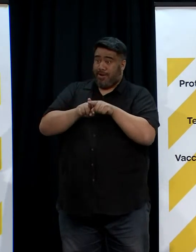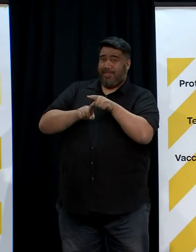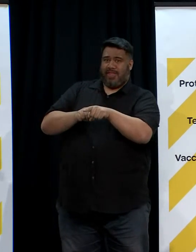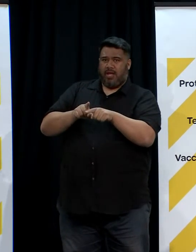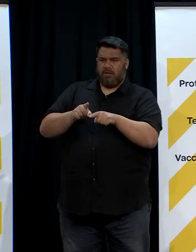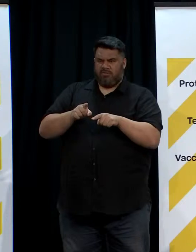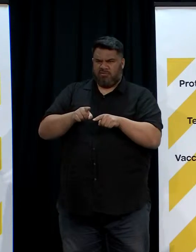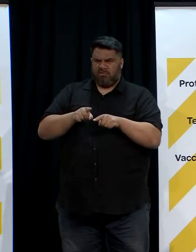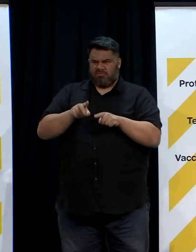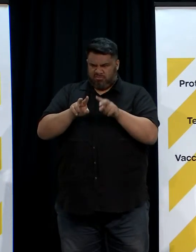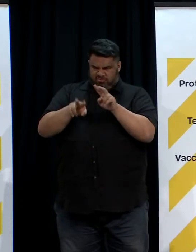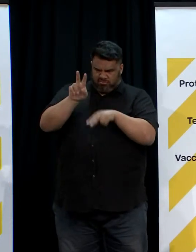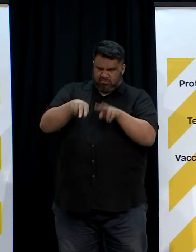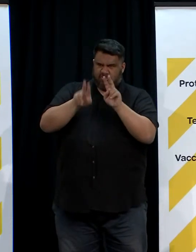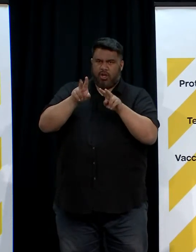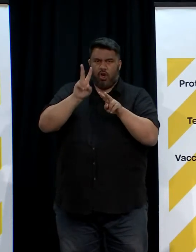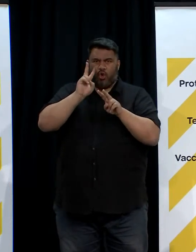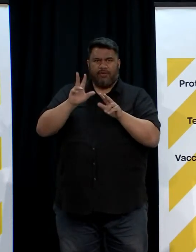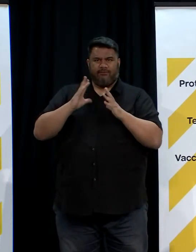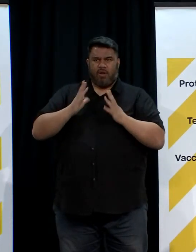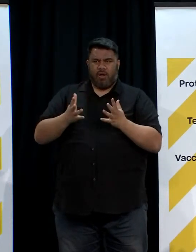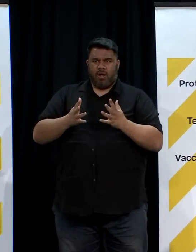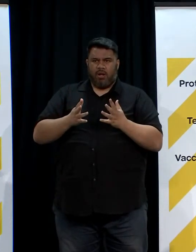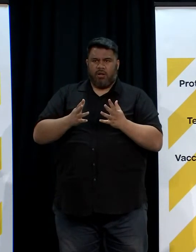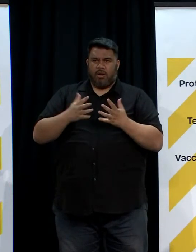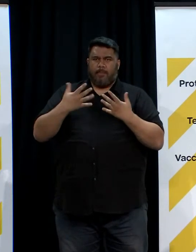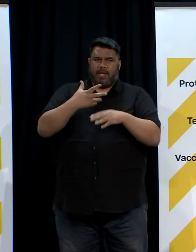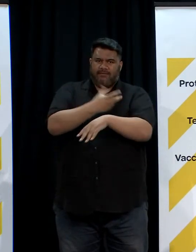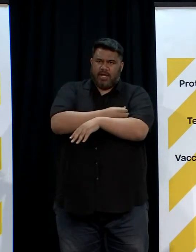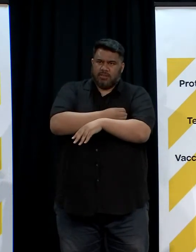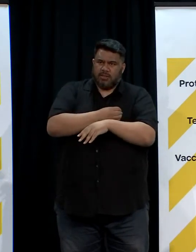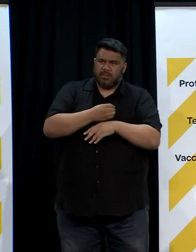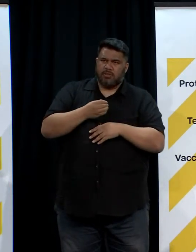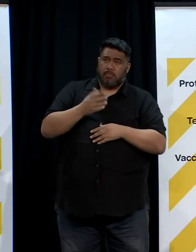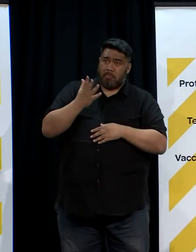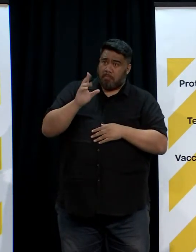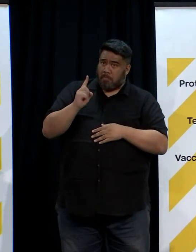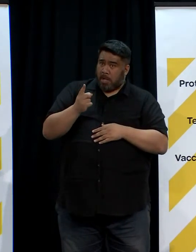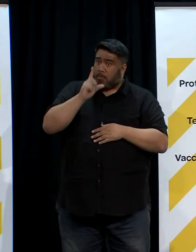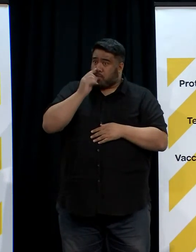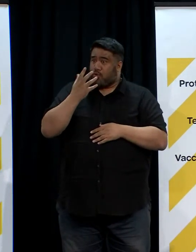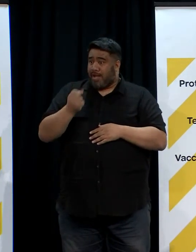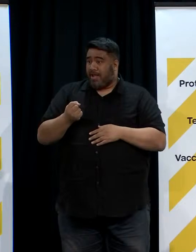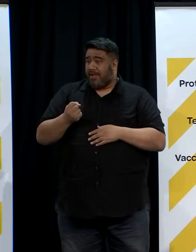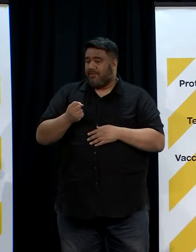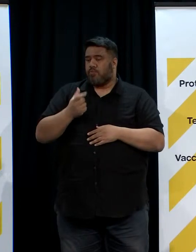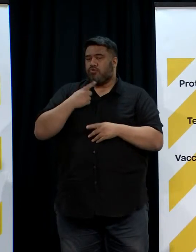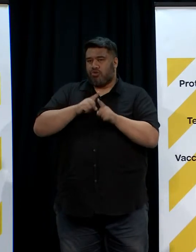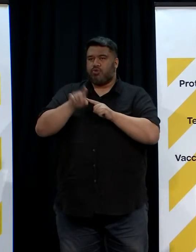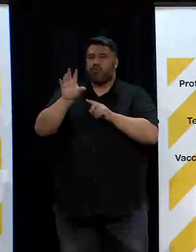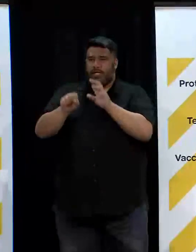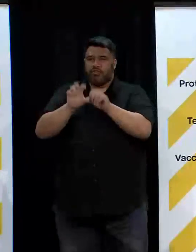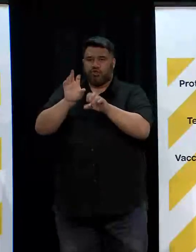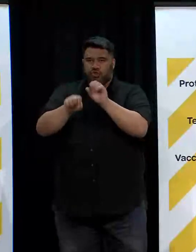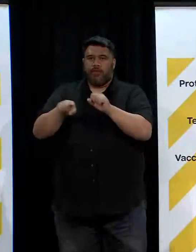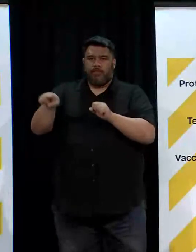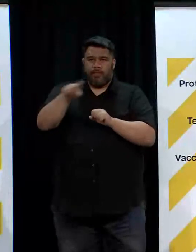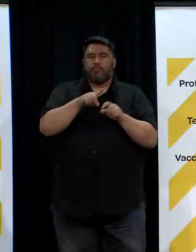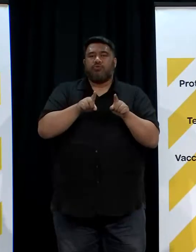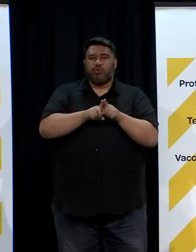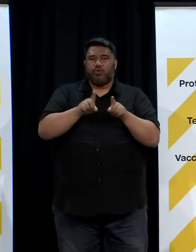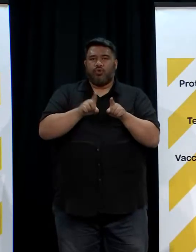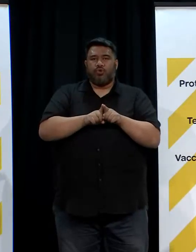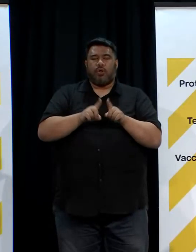reason, that if people have been vaccinated, they may not be symptomatic, and there are some people with asymptomatic infection. So that's not